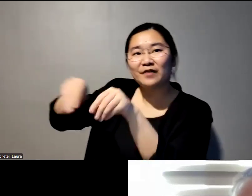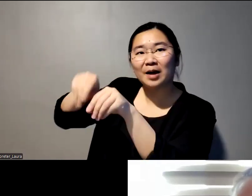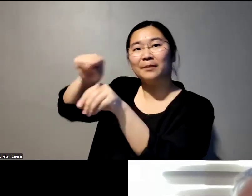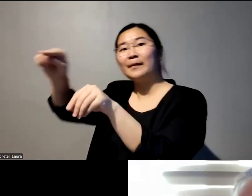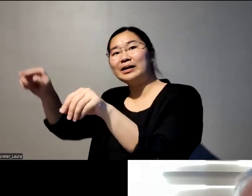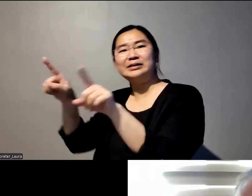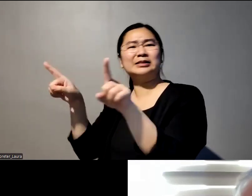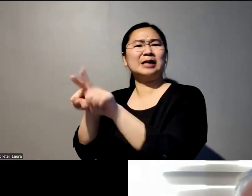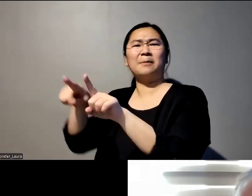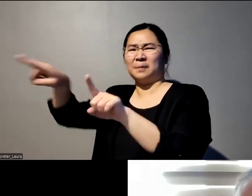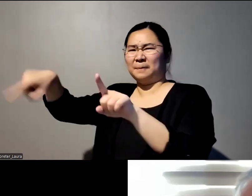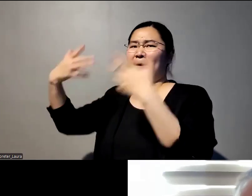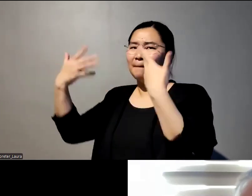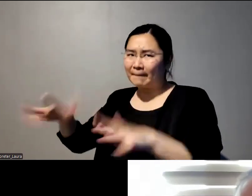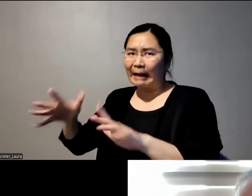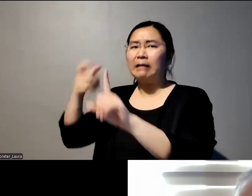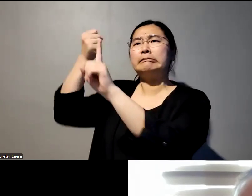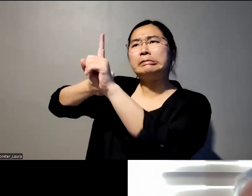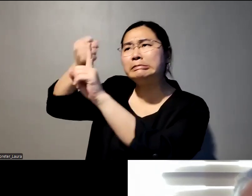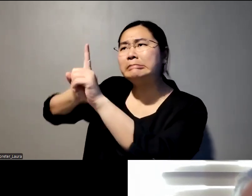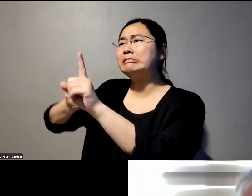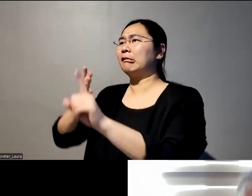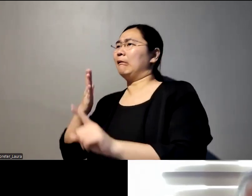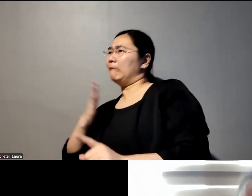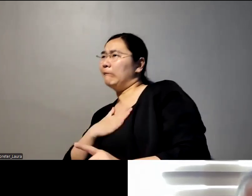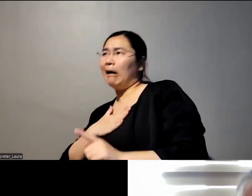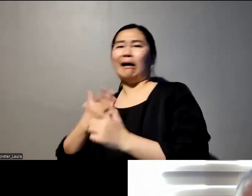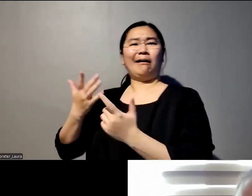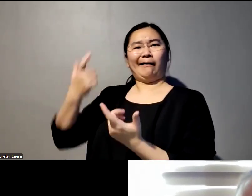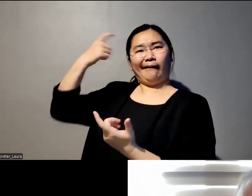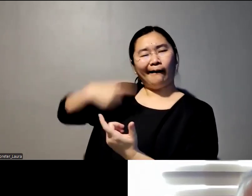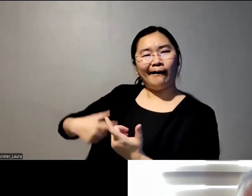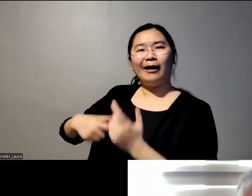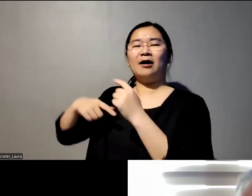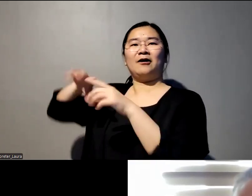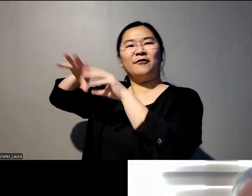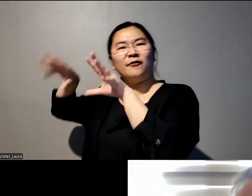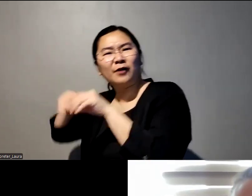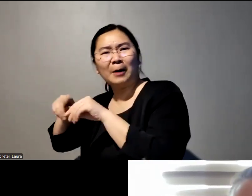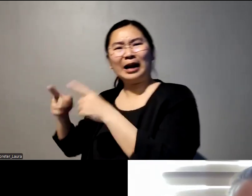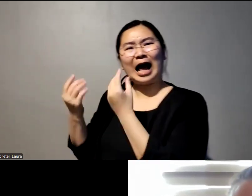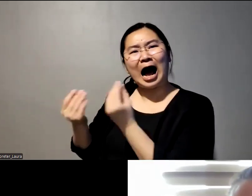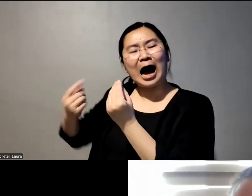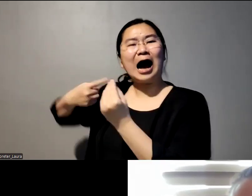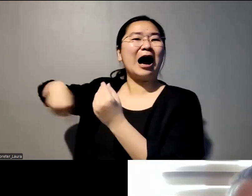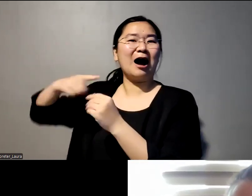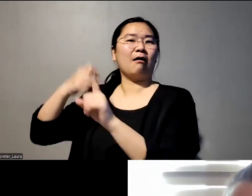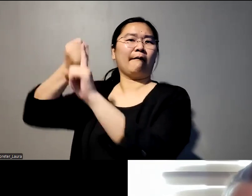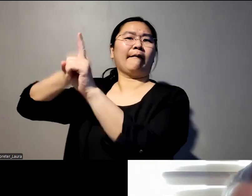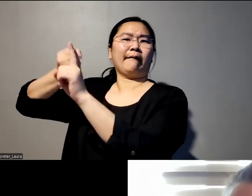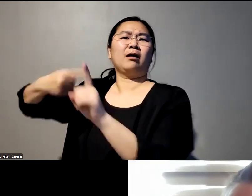we had DRI Ukraine helped a young woman in 34 get out of institution in Ukraine in a